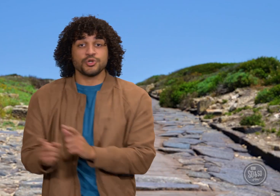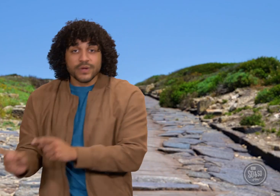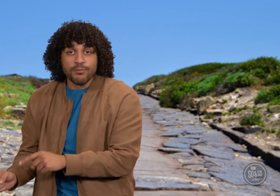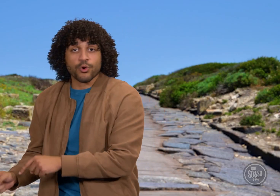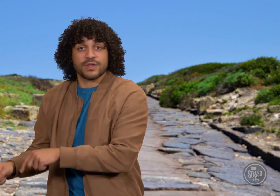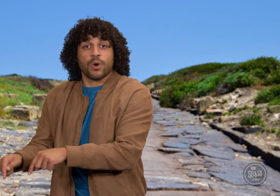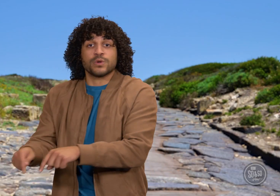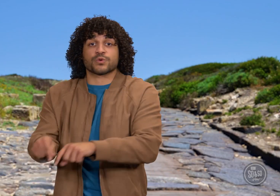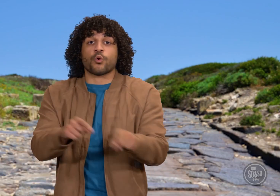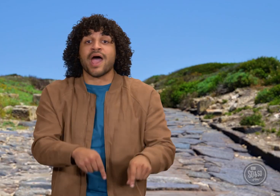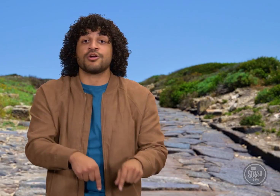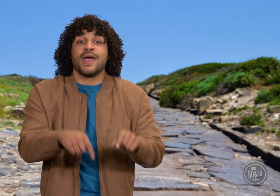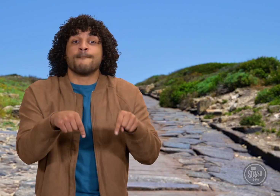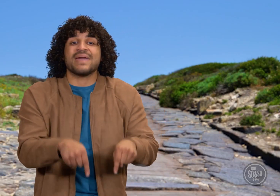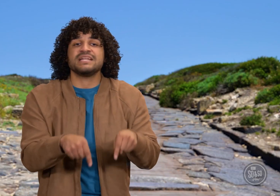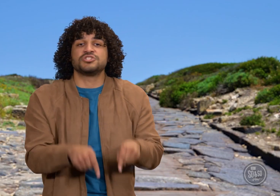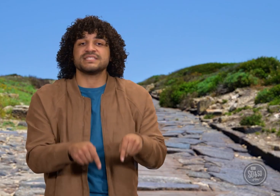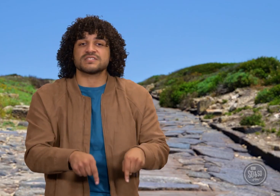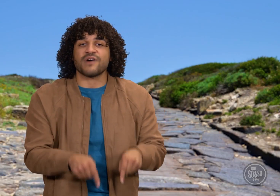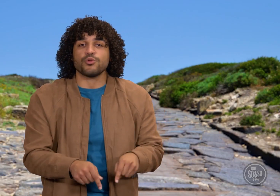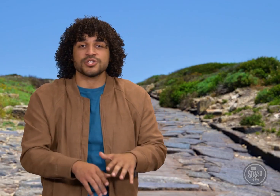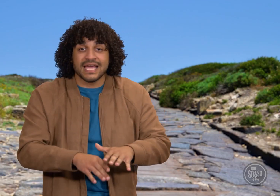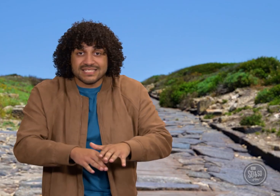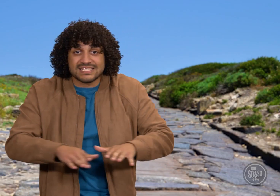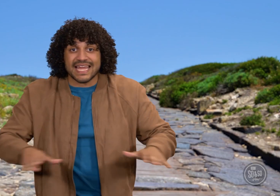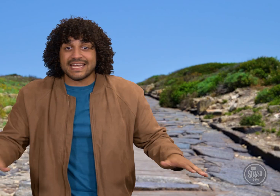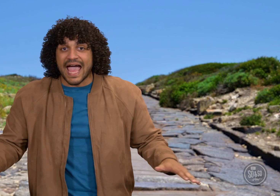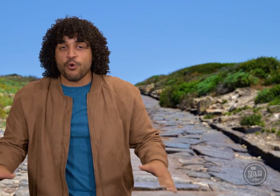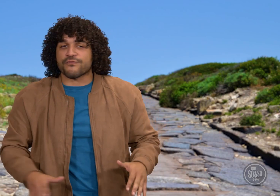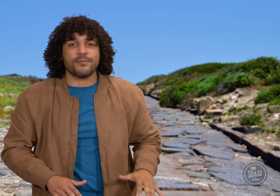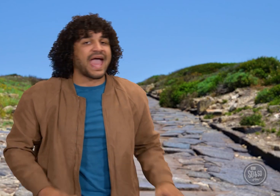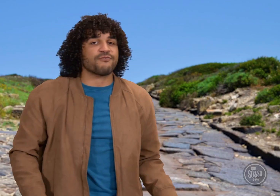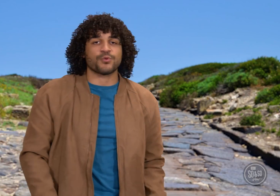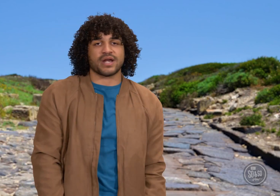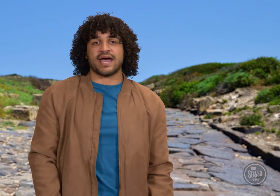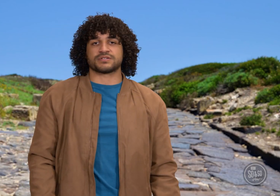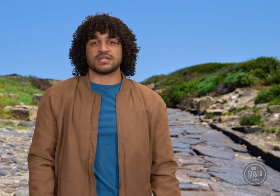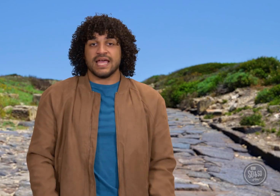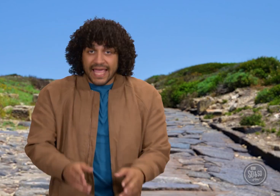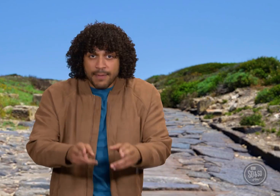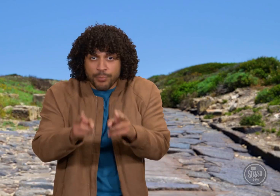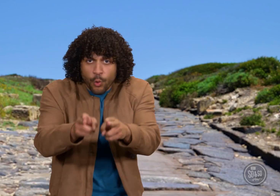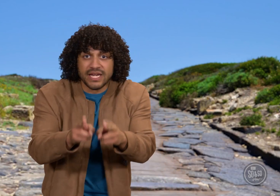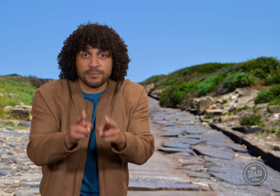doing more than what was required made Jesus followers stand out from everyone else it pointed